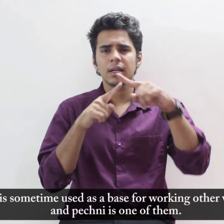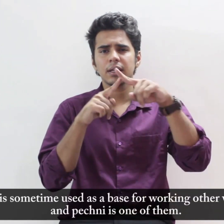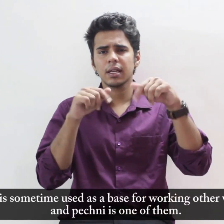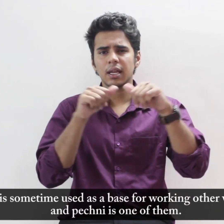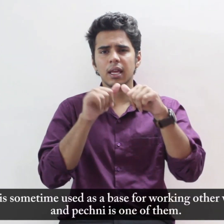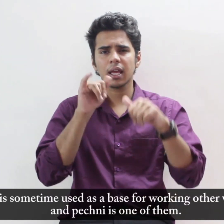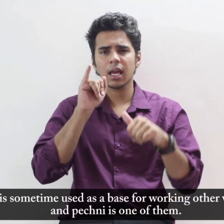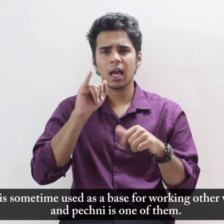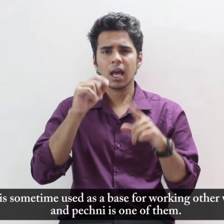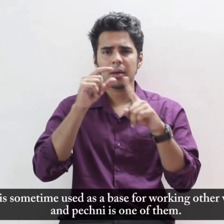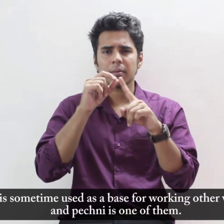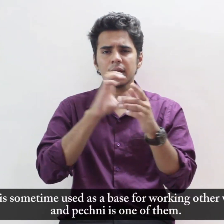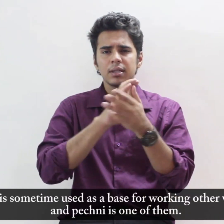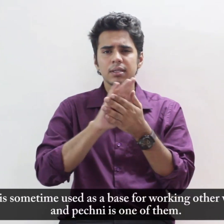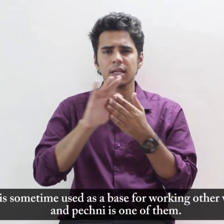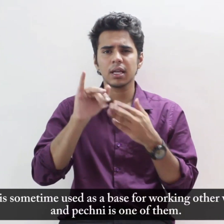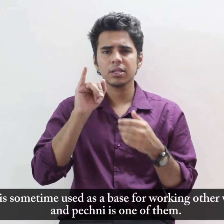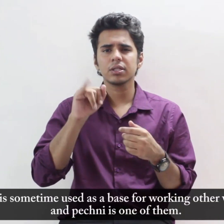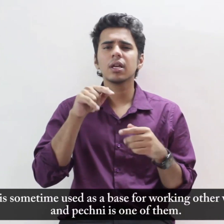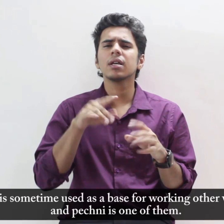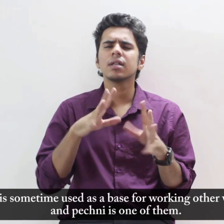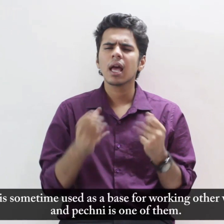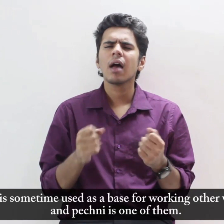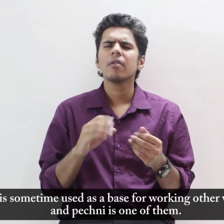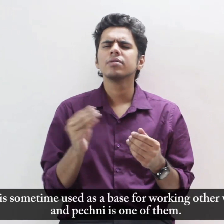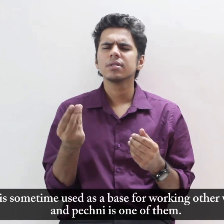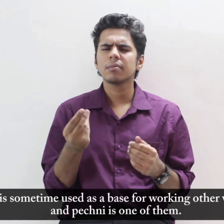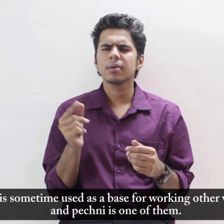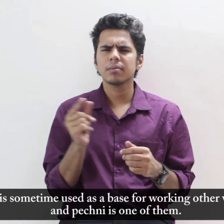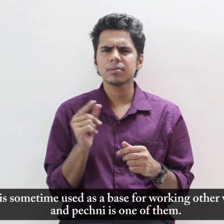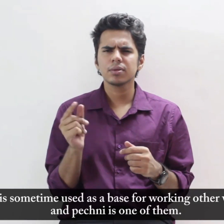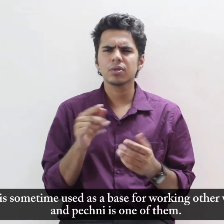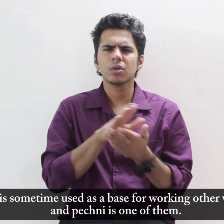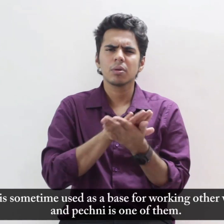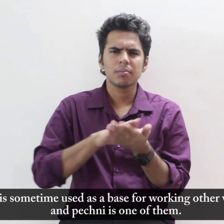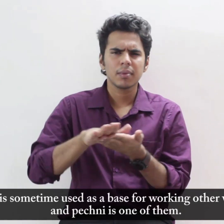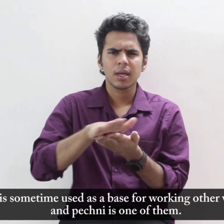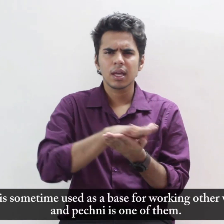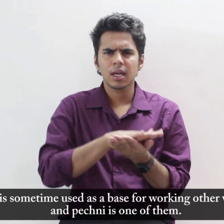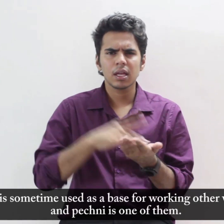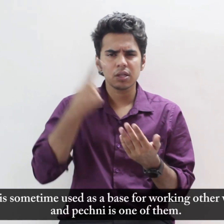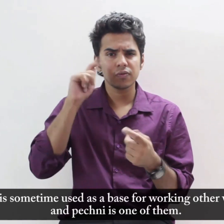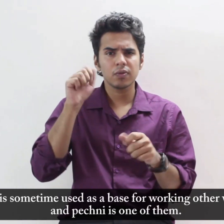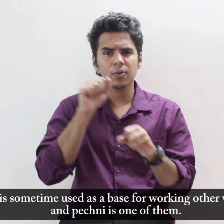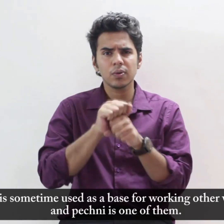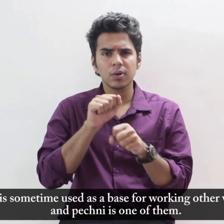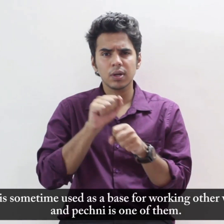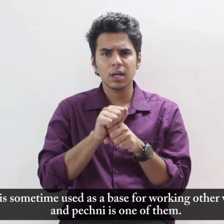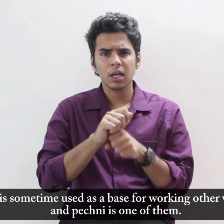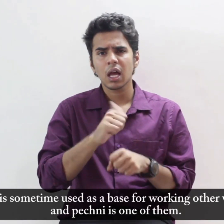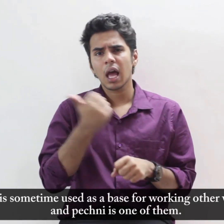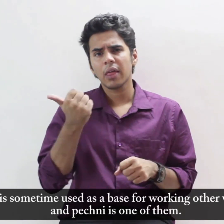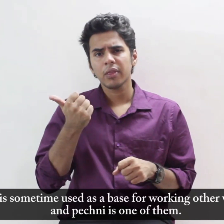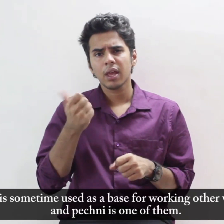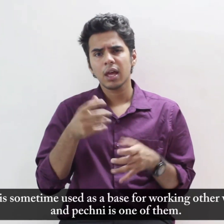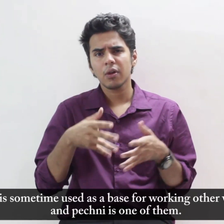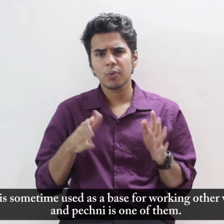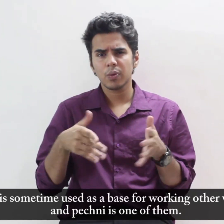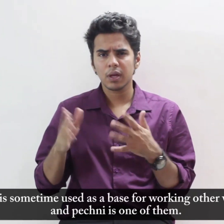Type G is sometimes used as a base for working other variations, and peshni is one of them.